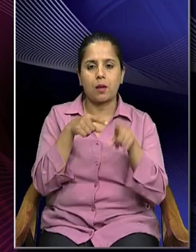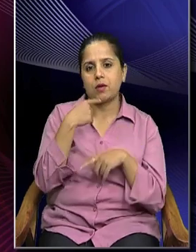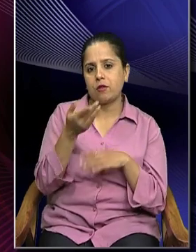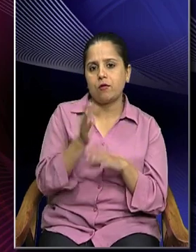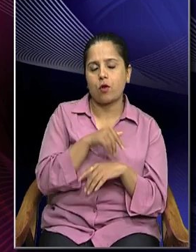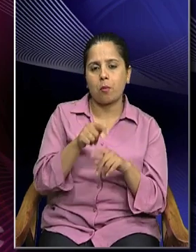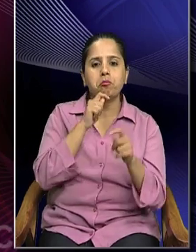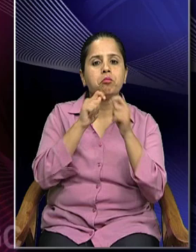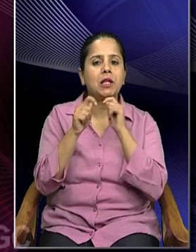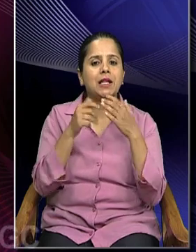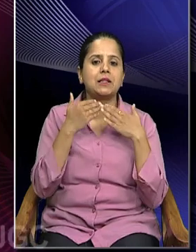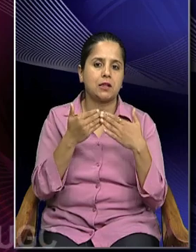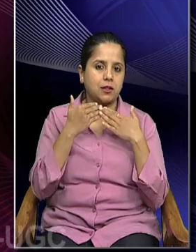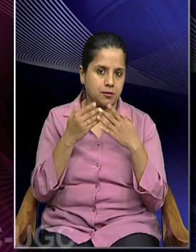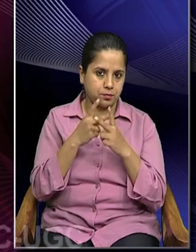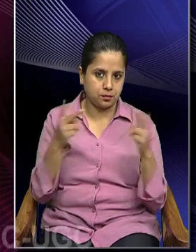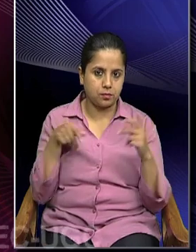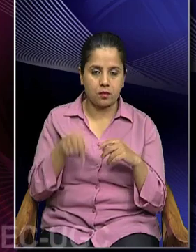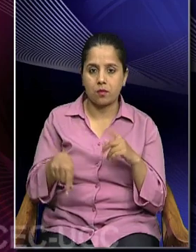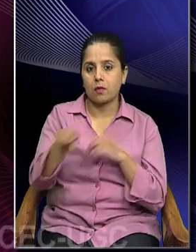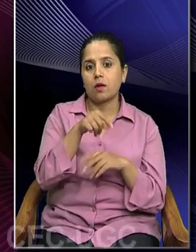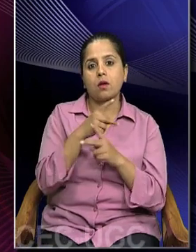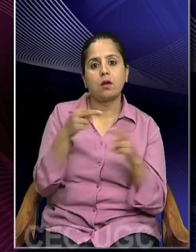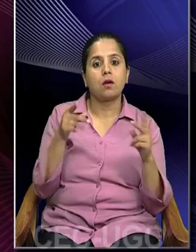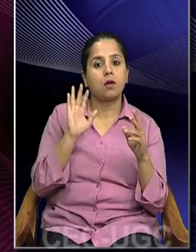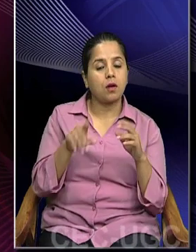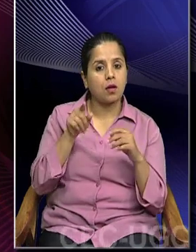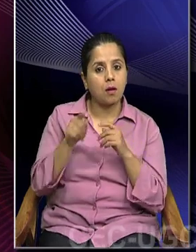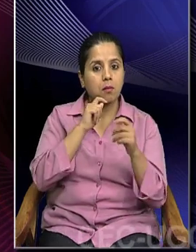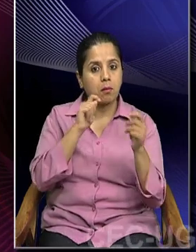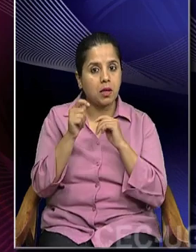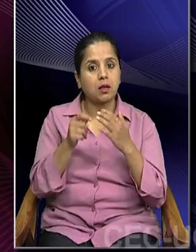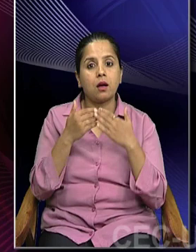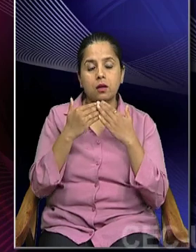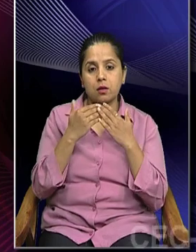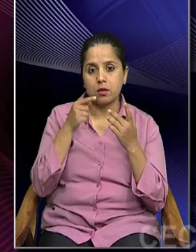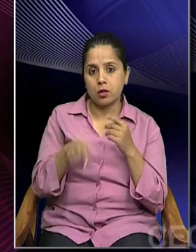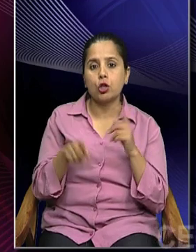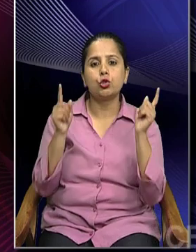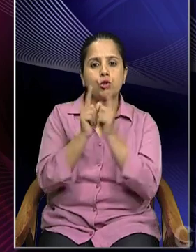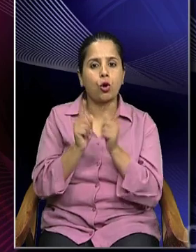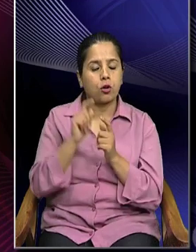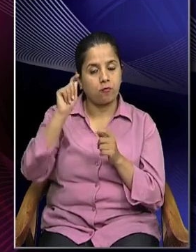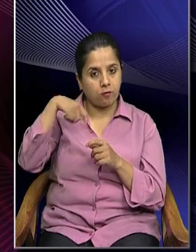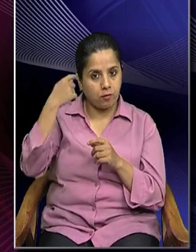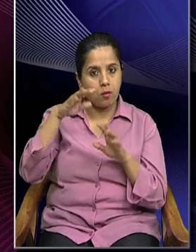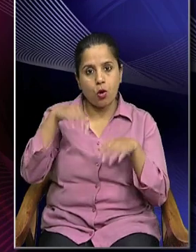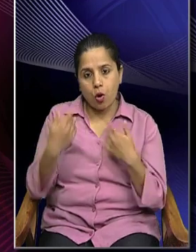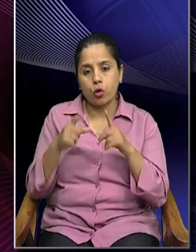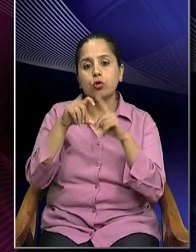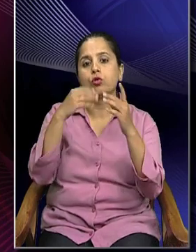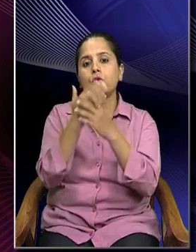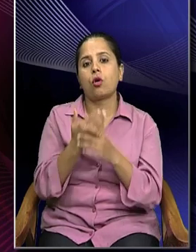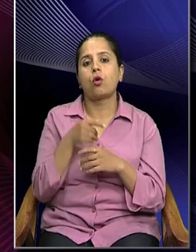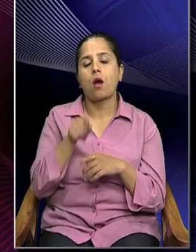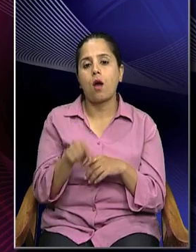from the media studies. In media studies, the students create the short films or the documentaries